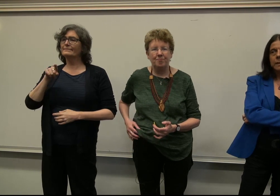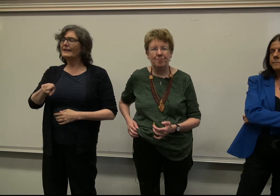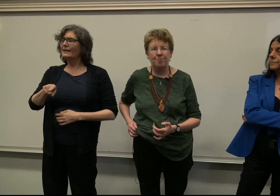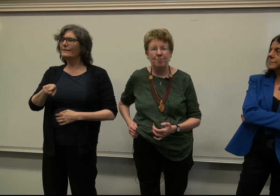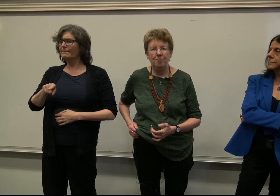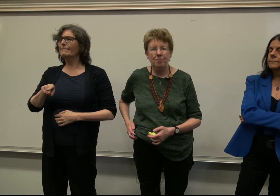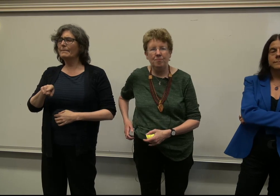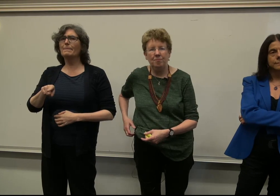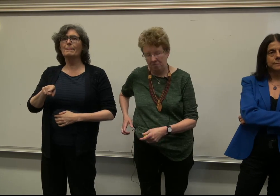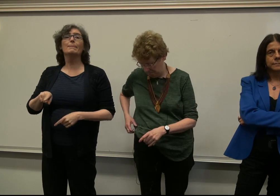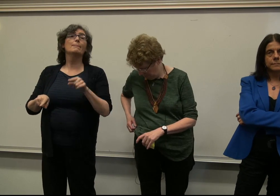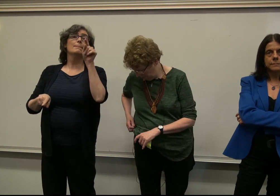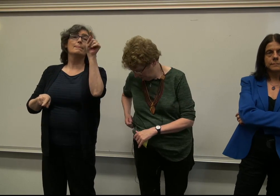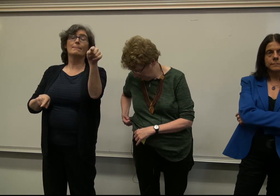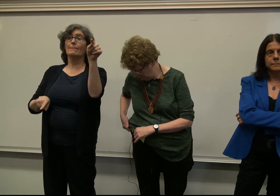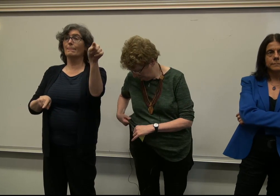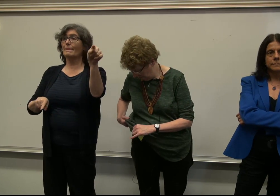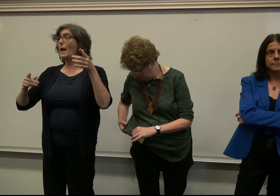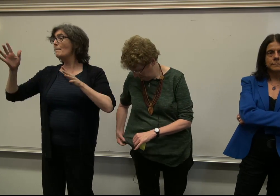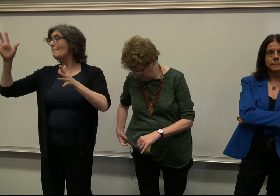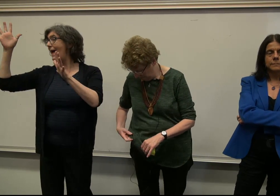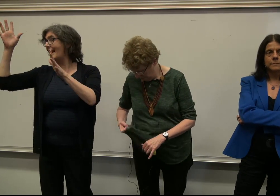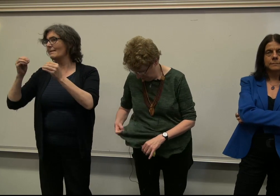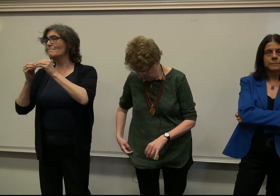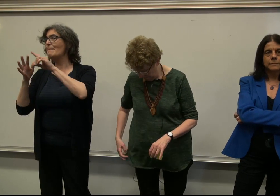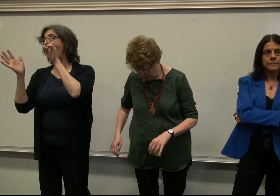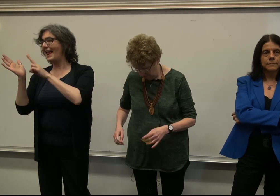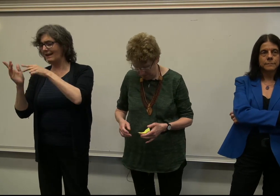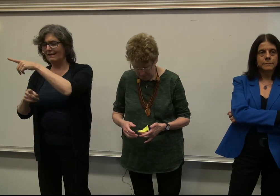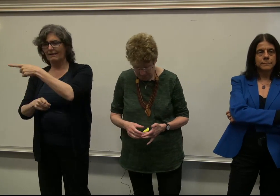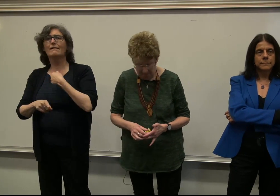gets clipped, and it's different from what's seen in the camera. So